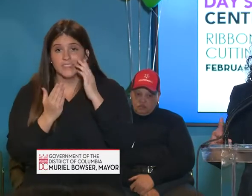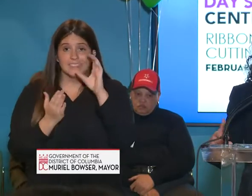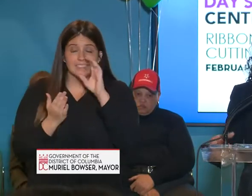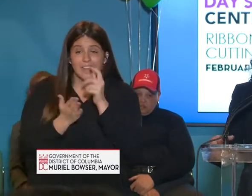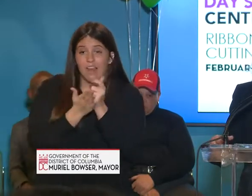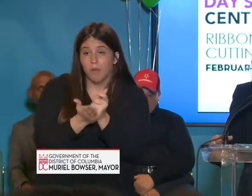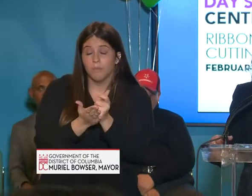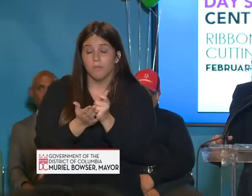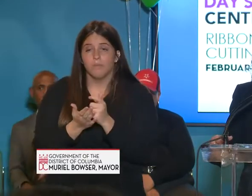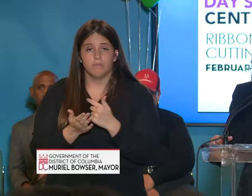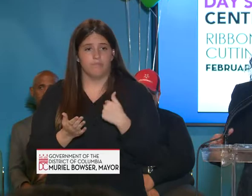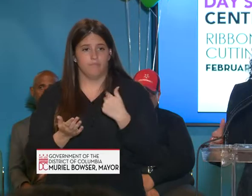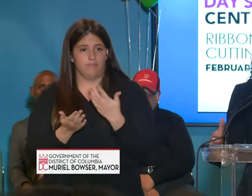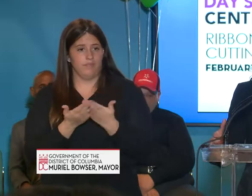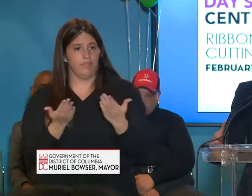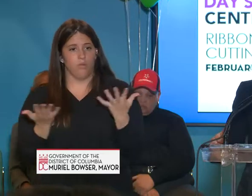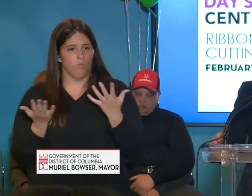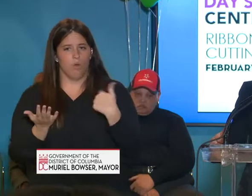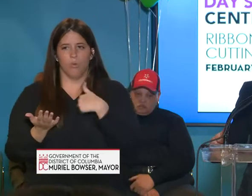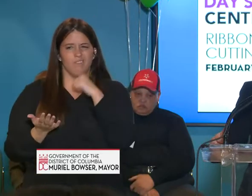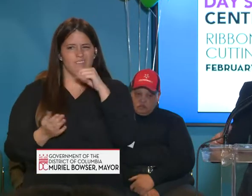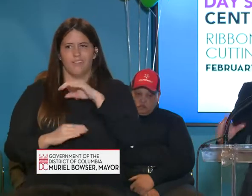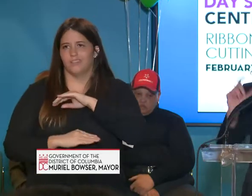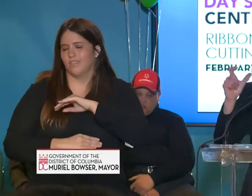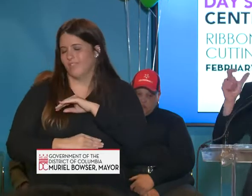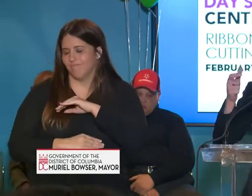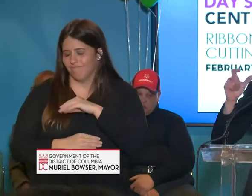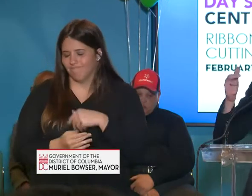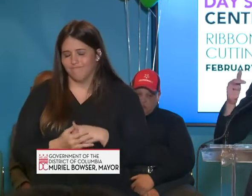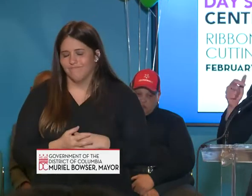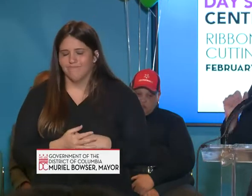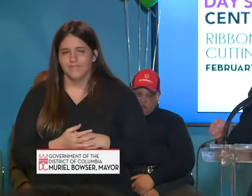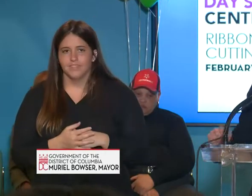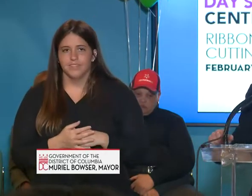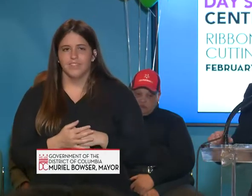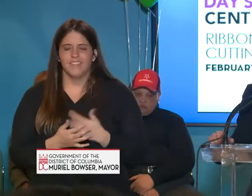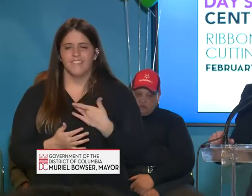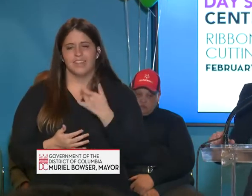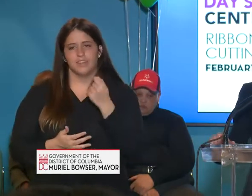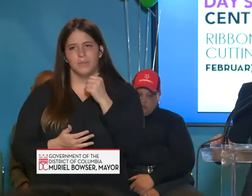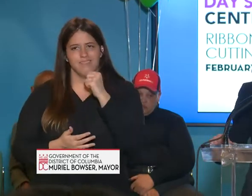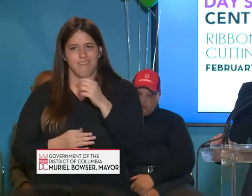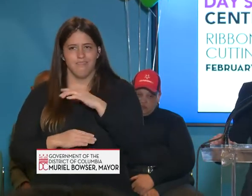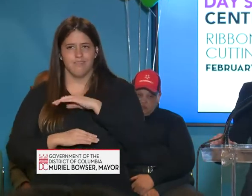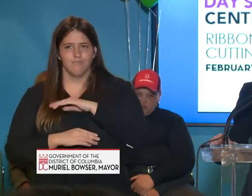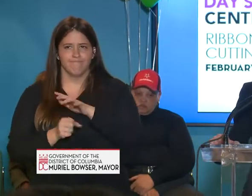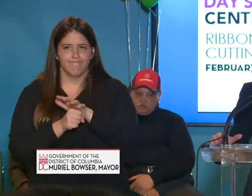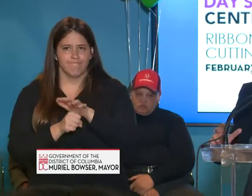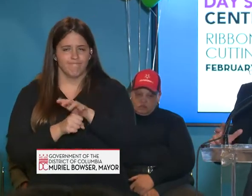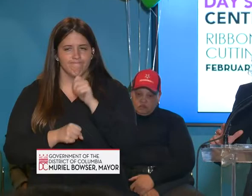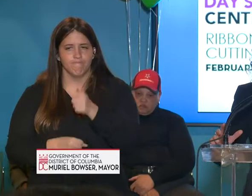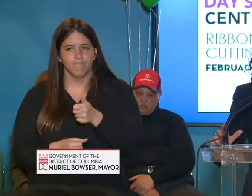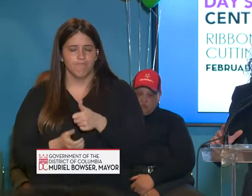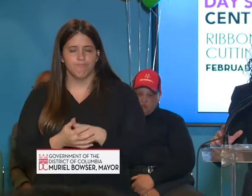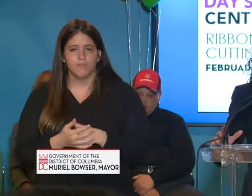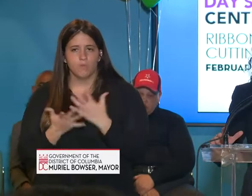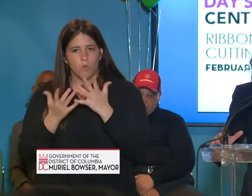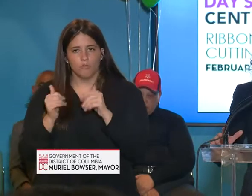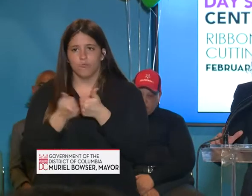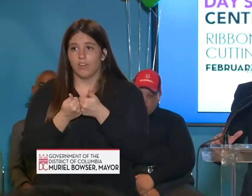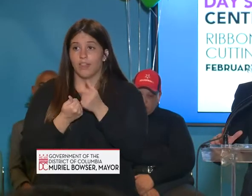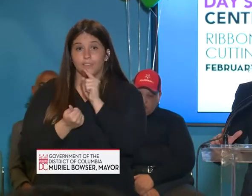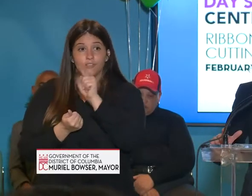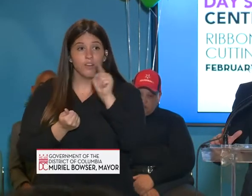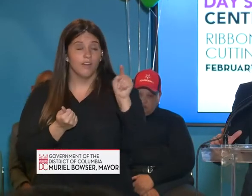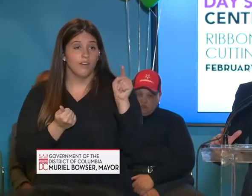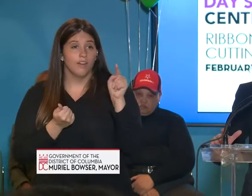you know, the thing about us is we're never like really satisfied. We're always just, there's a little dissatisfaction that makes us who we are. And that's what I want to challenge all